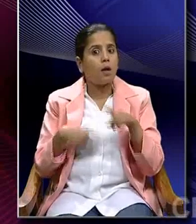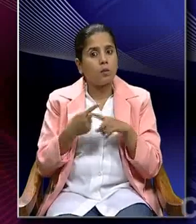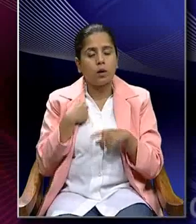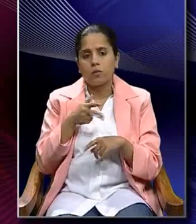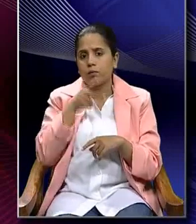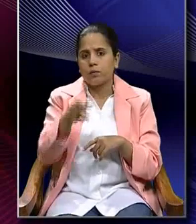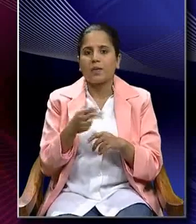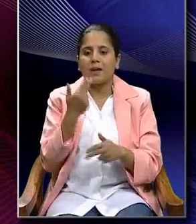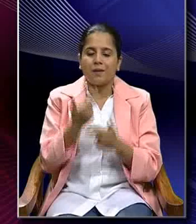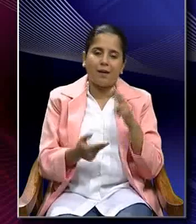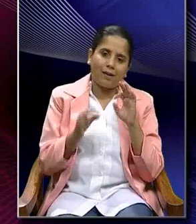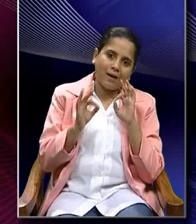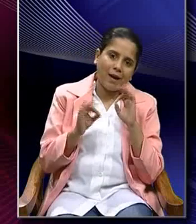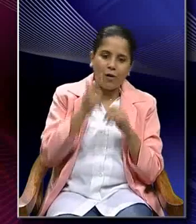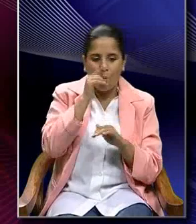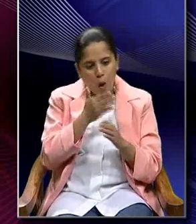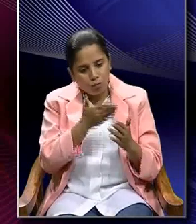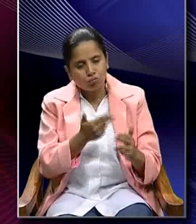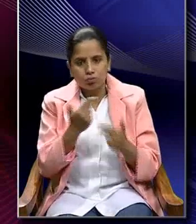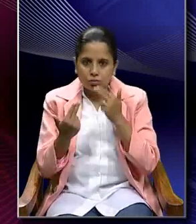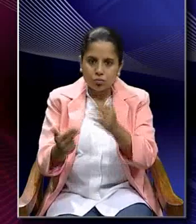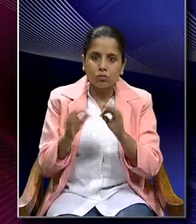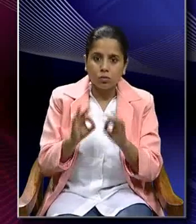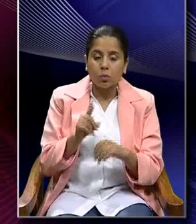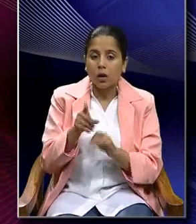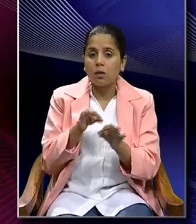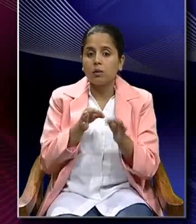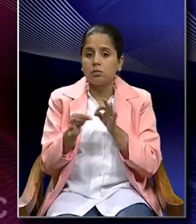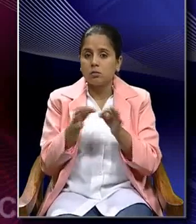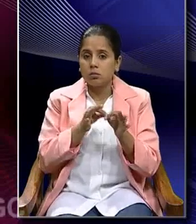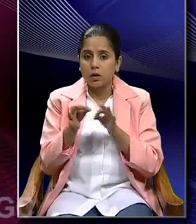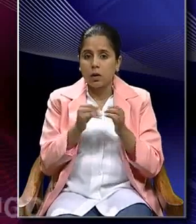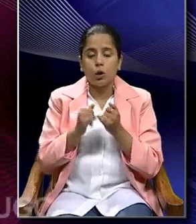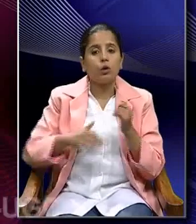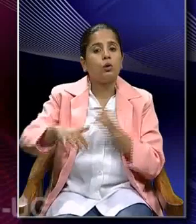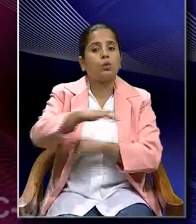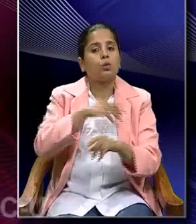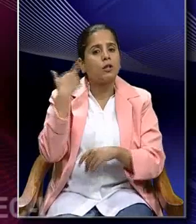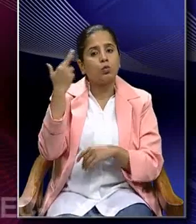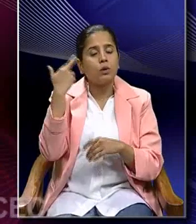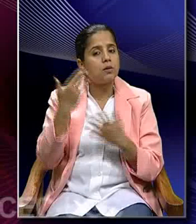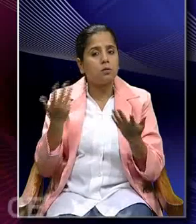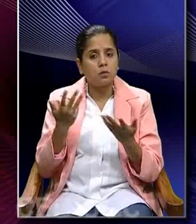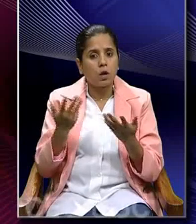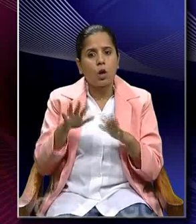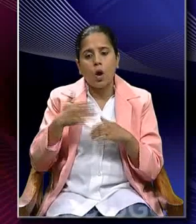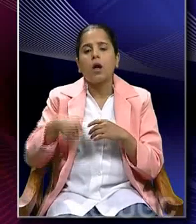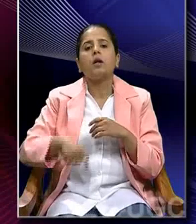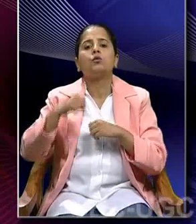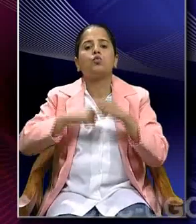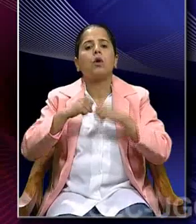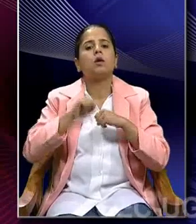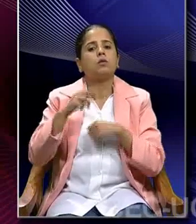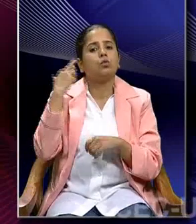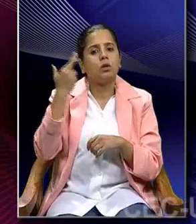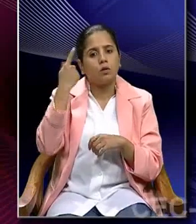telling nice stories about the girl child, but explaining the social reasons or structural reasons